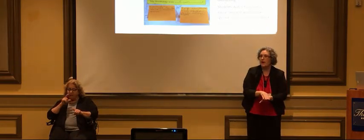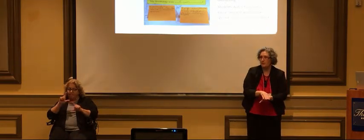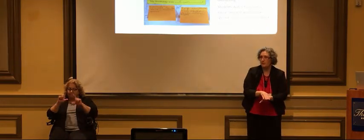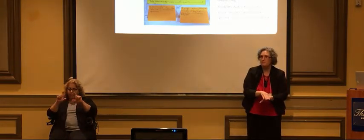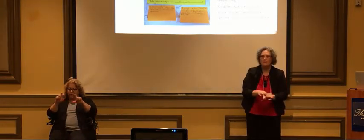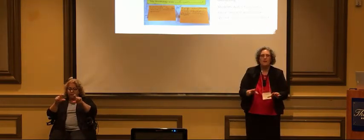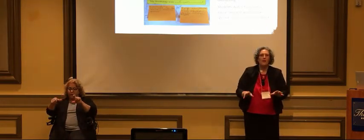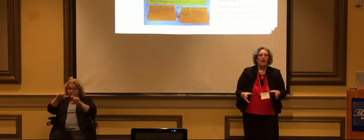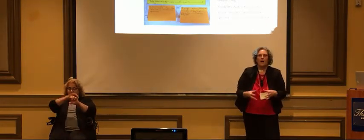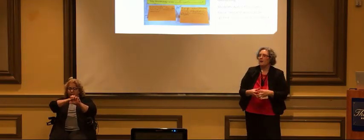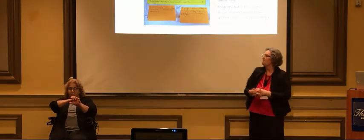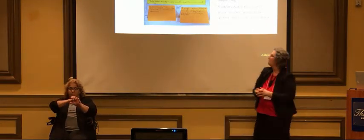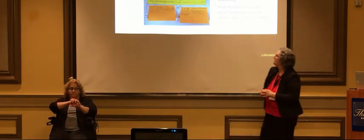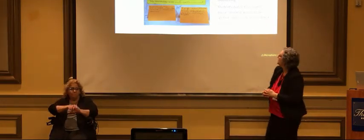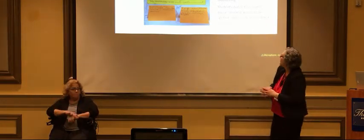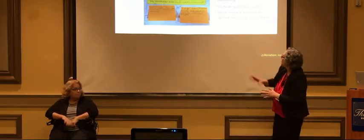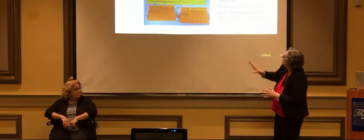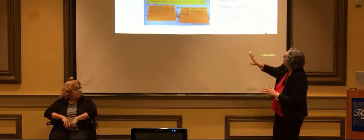we put on top.